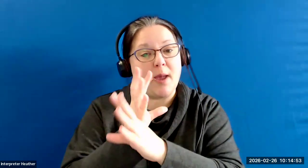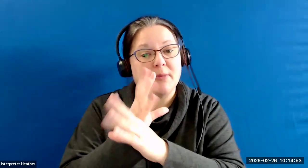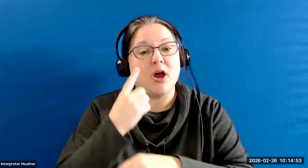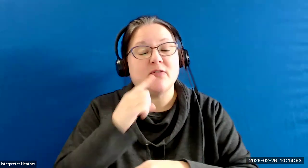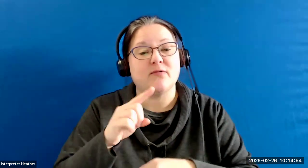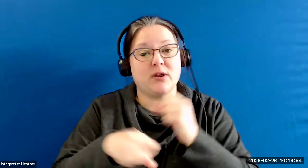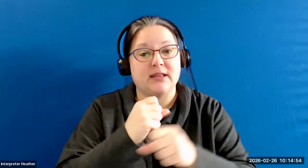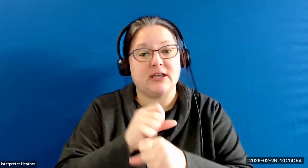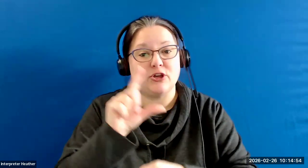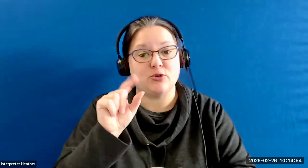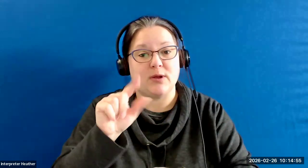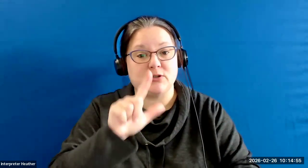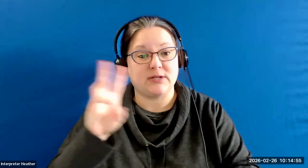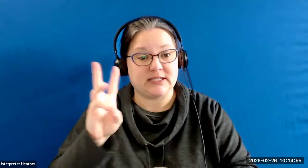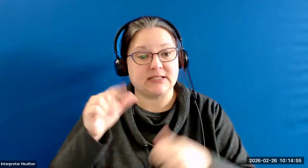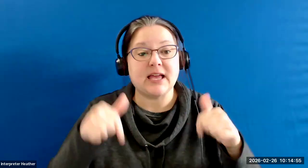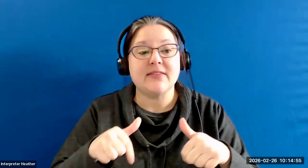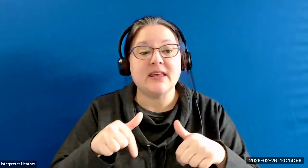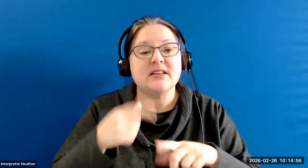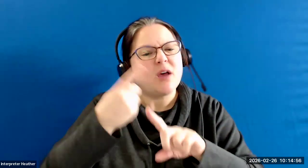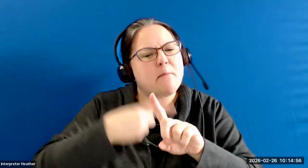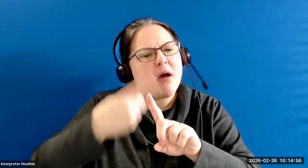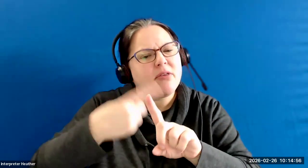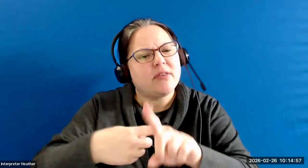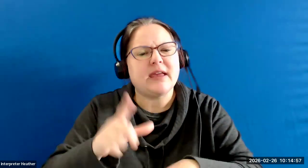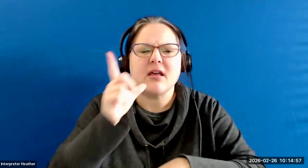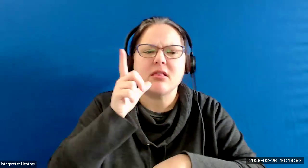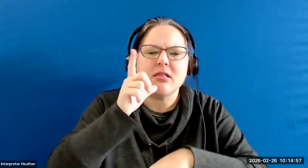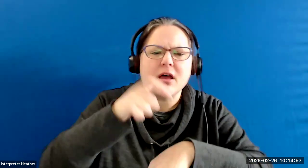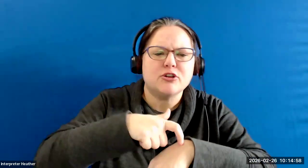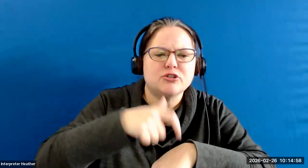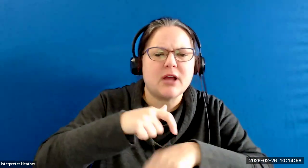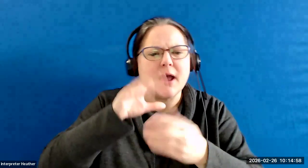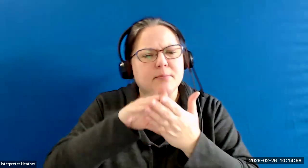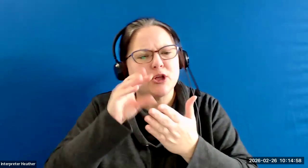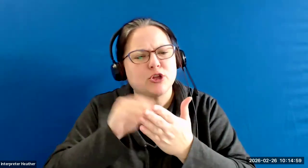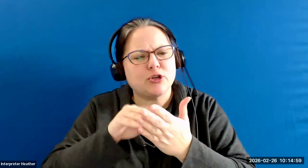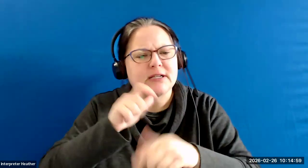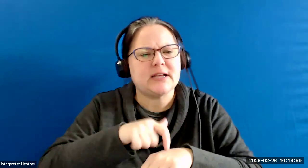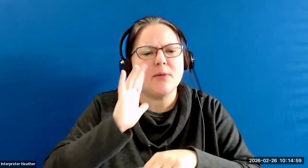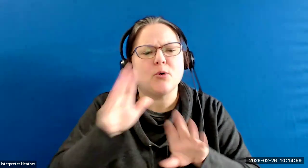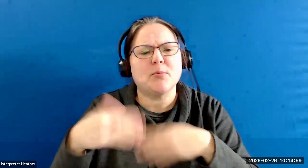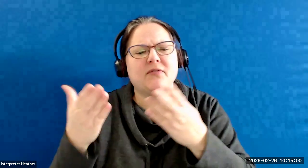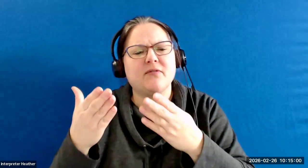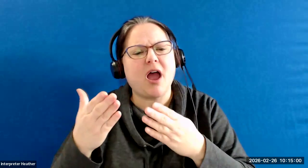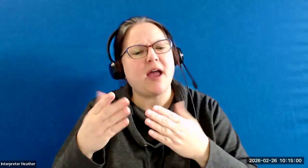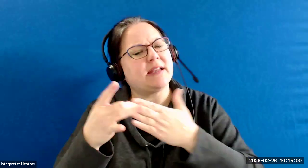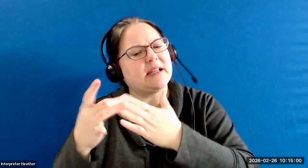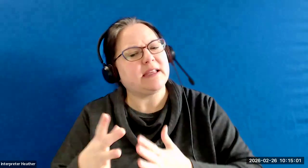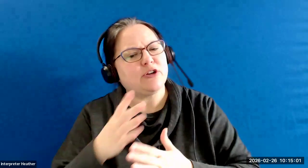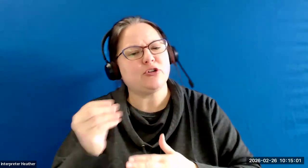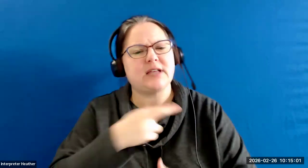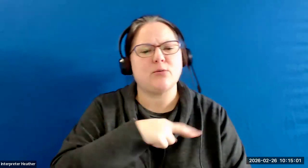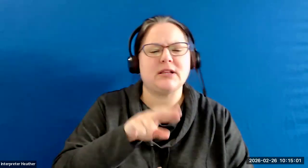monthly lunchtime learning sessions provide lay leaders, religious professionals, and more an